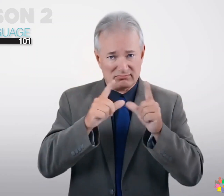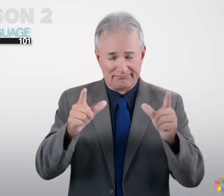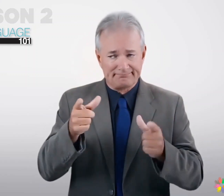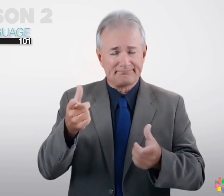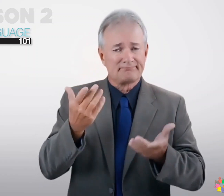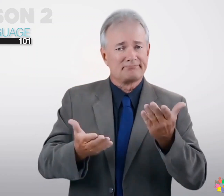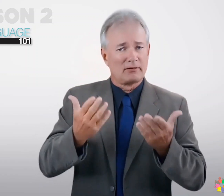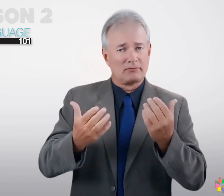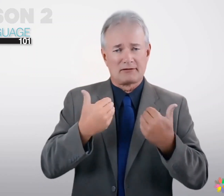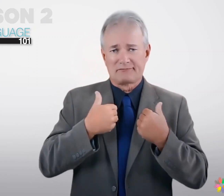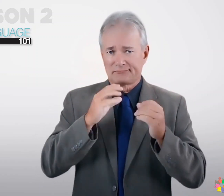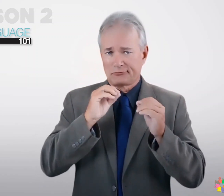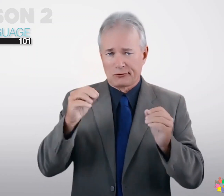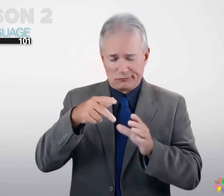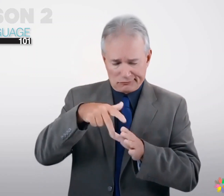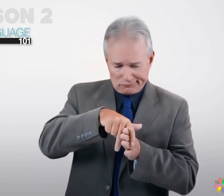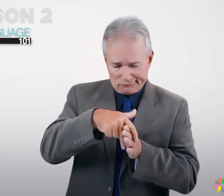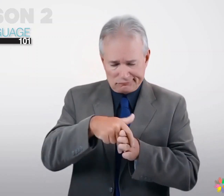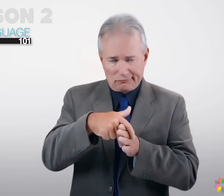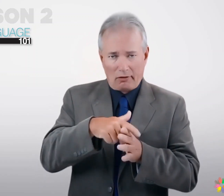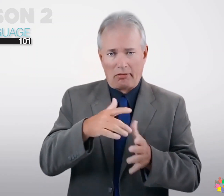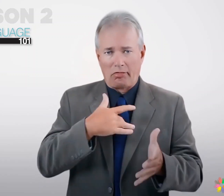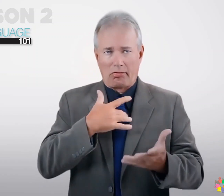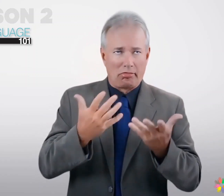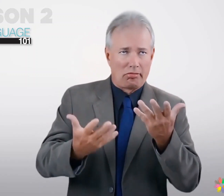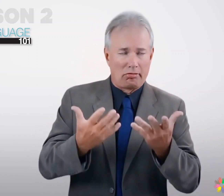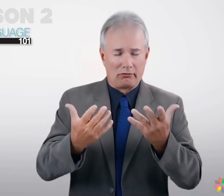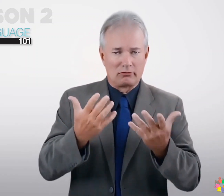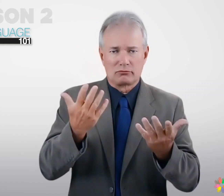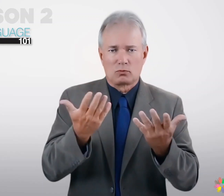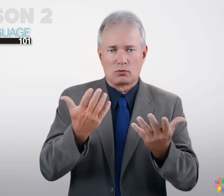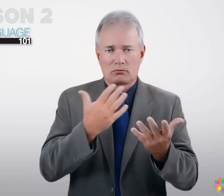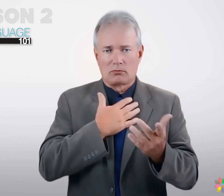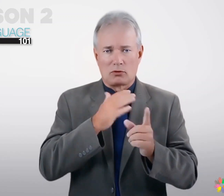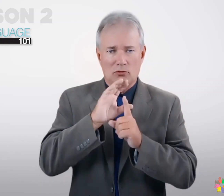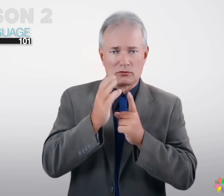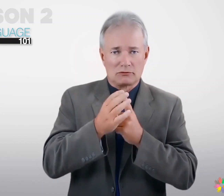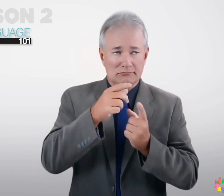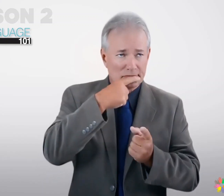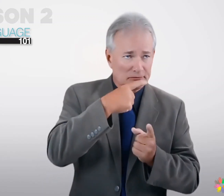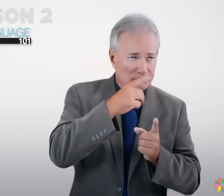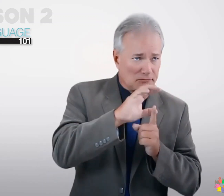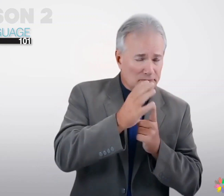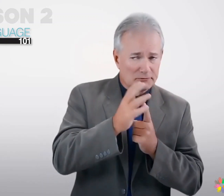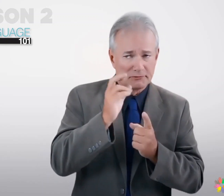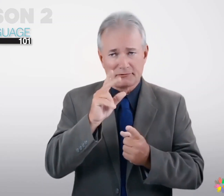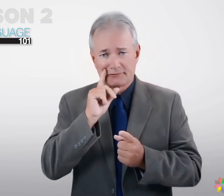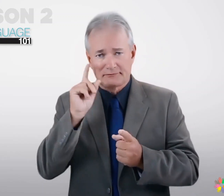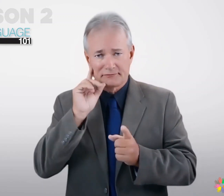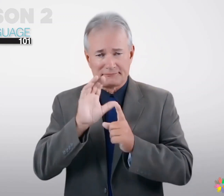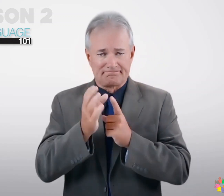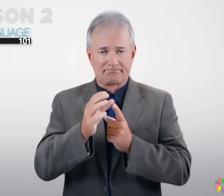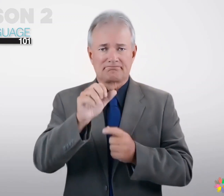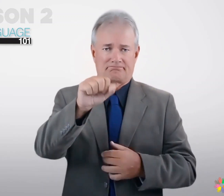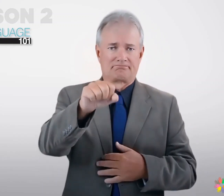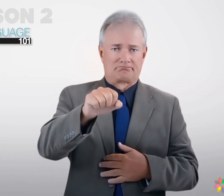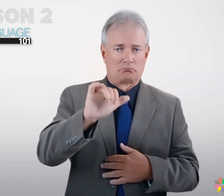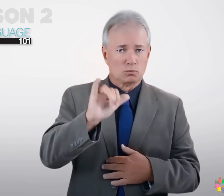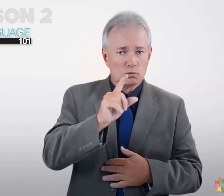without knowing sign language. Maybe they didn't have anybody to teach them about the culture, or they felt really on the fence